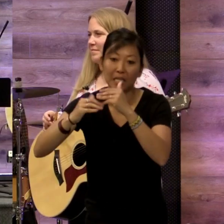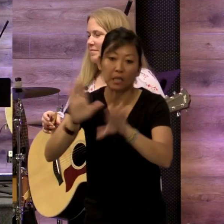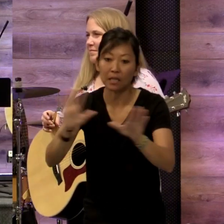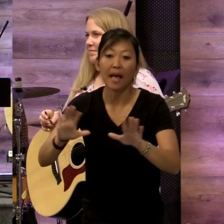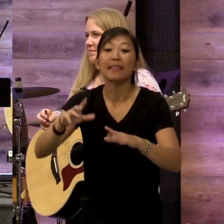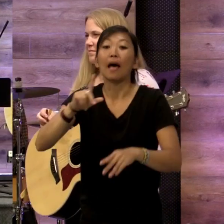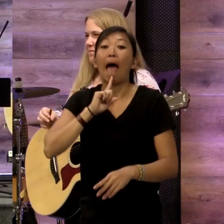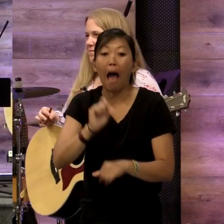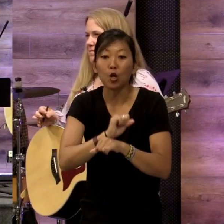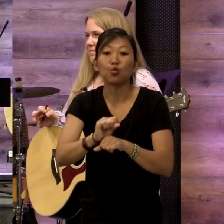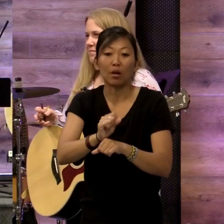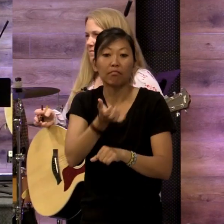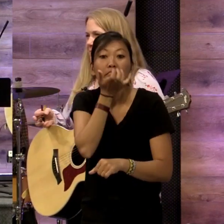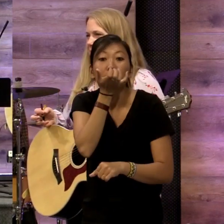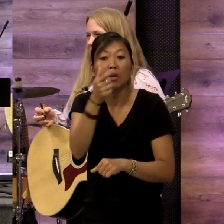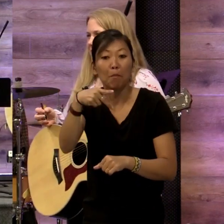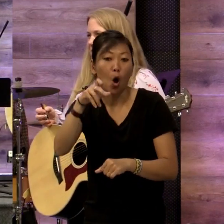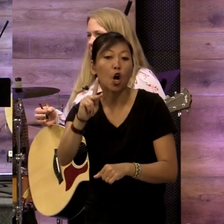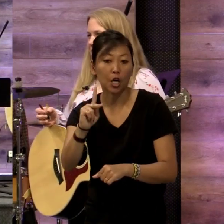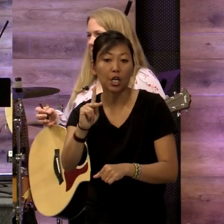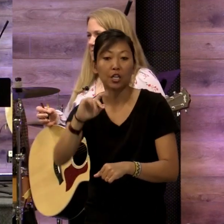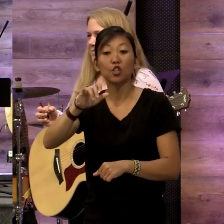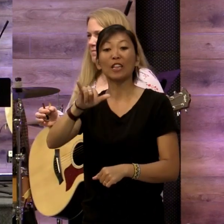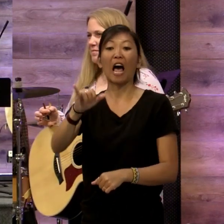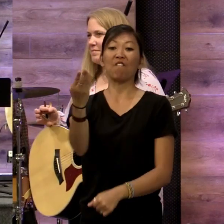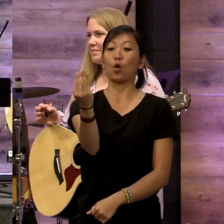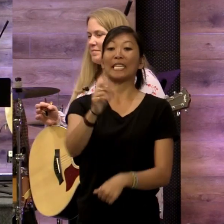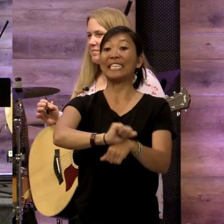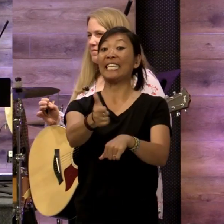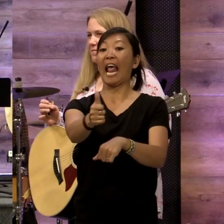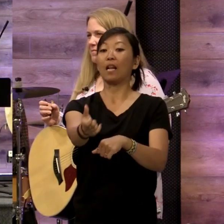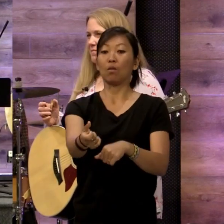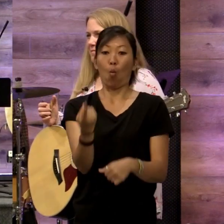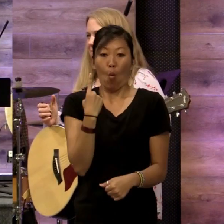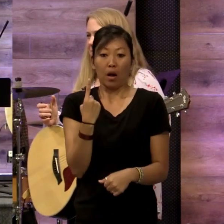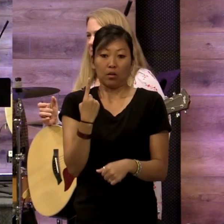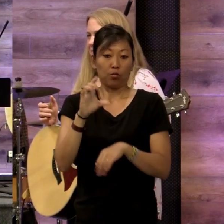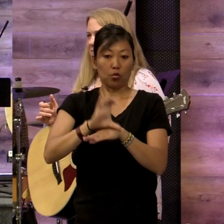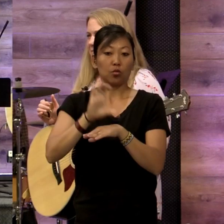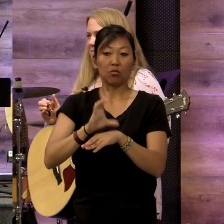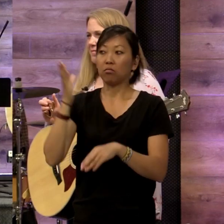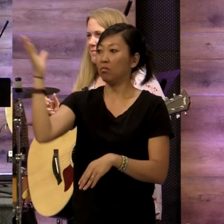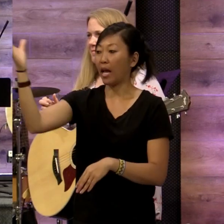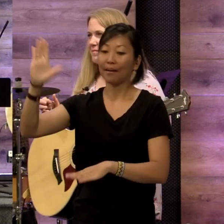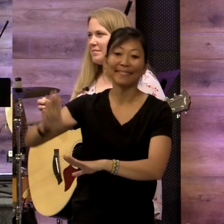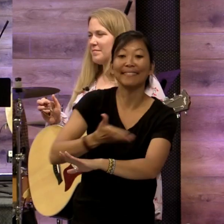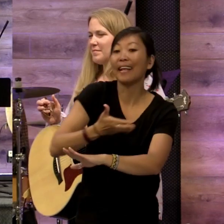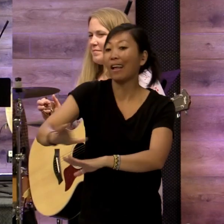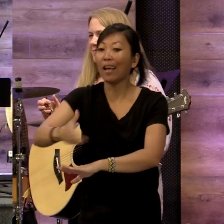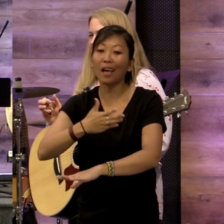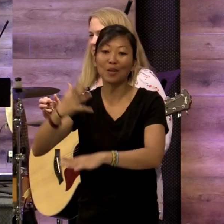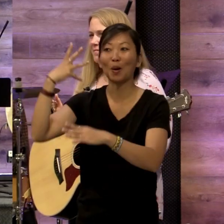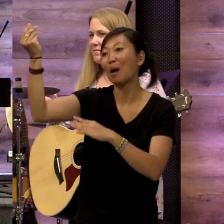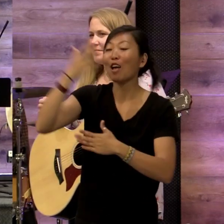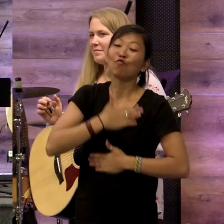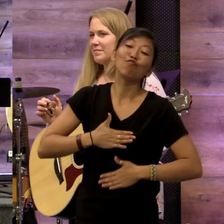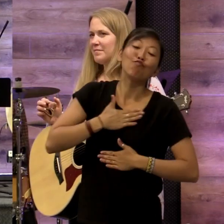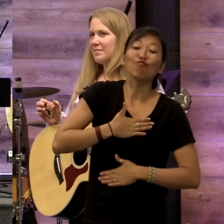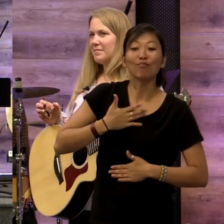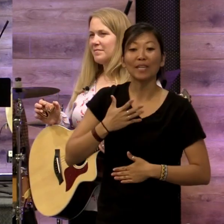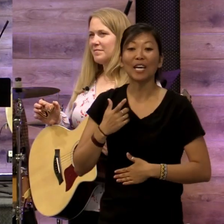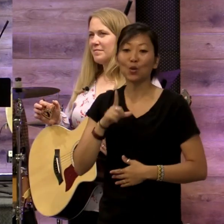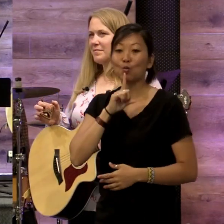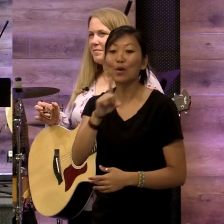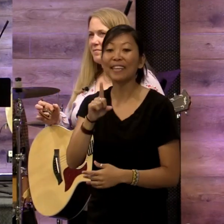down at the actual park. On July 14th, we'll be meeting at 10 a.m. for one service to sing praises, to be